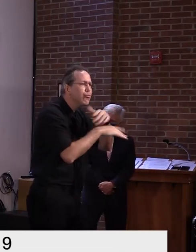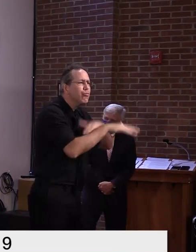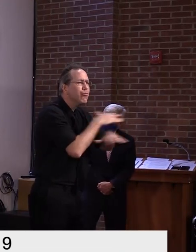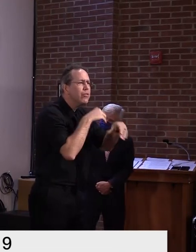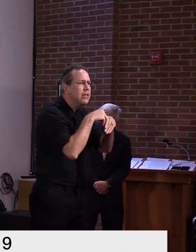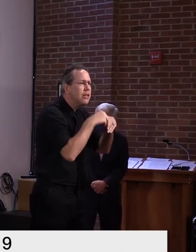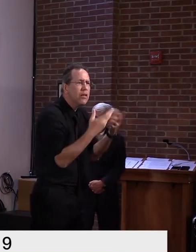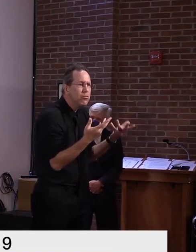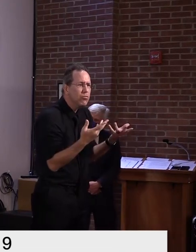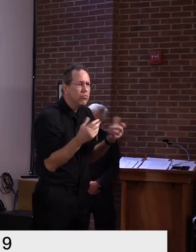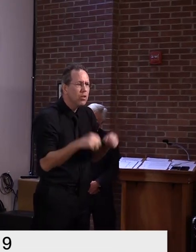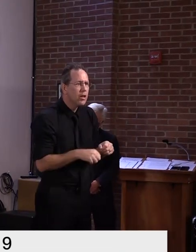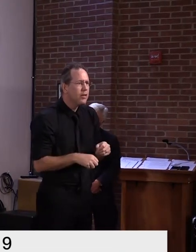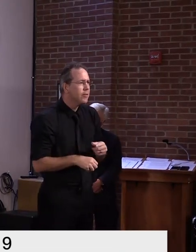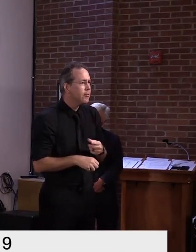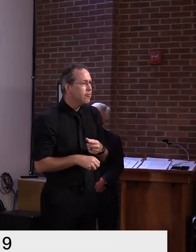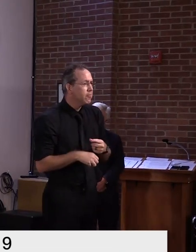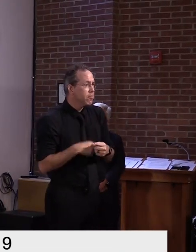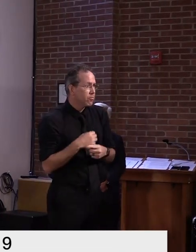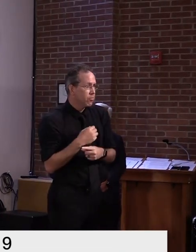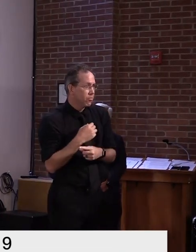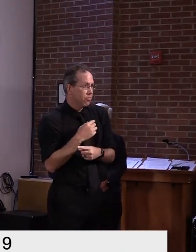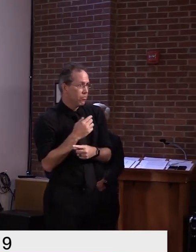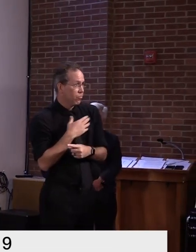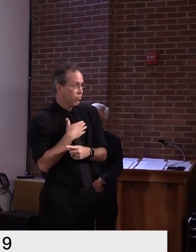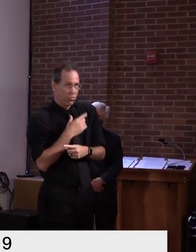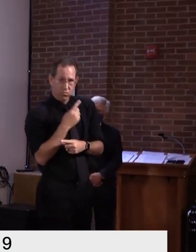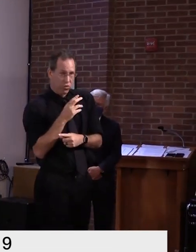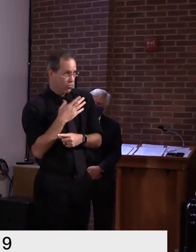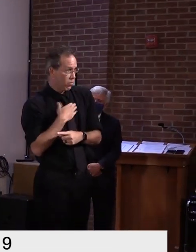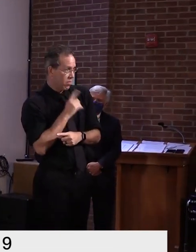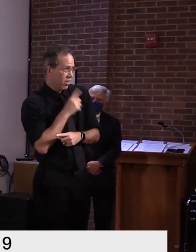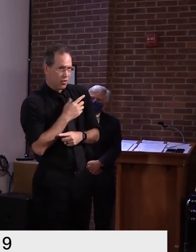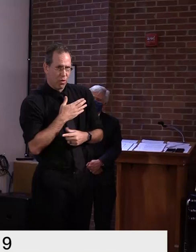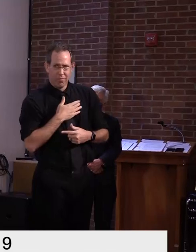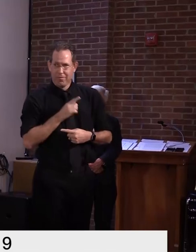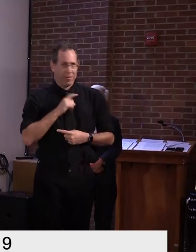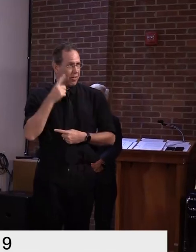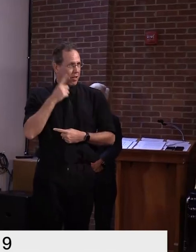When are you going to work? Why don't I start, and Dr.